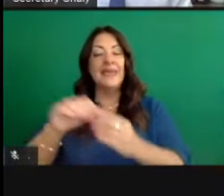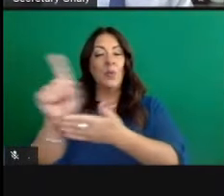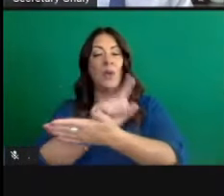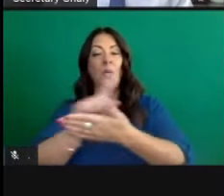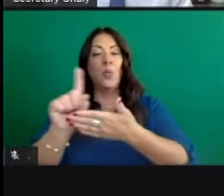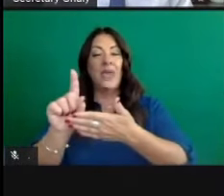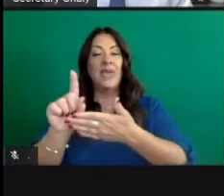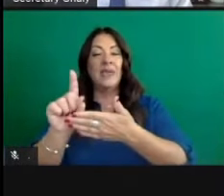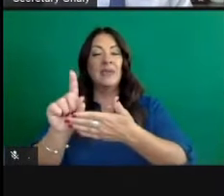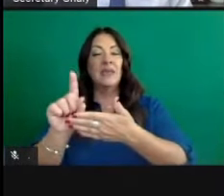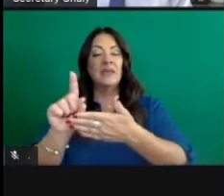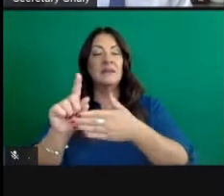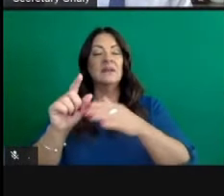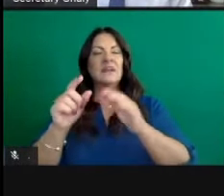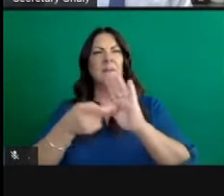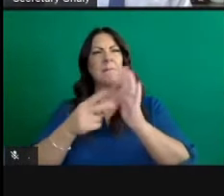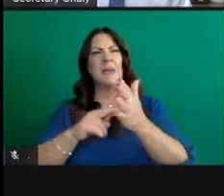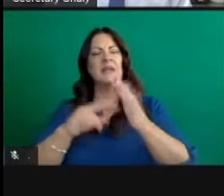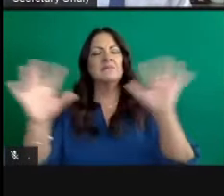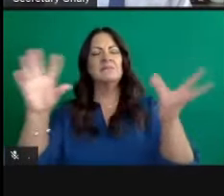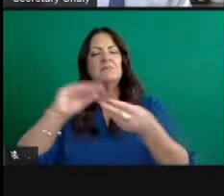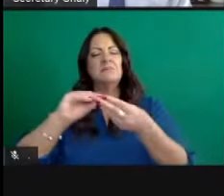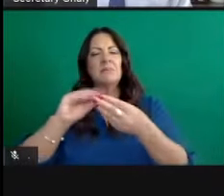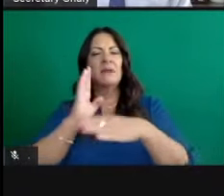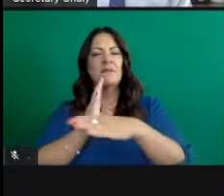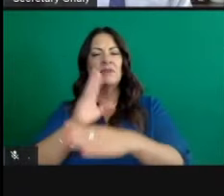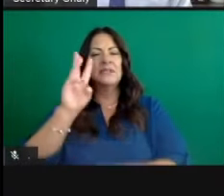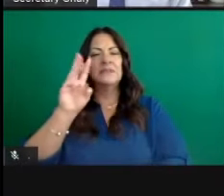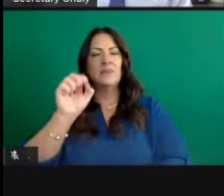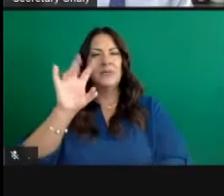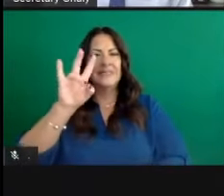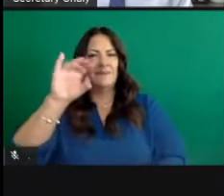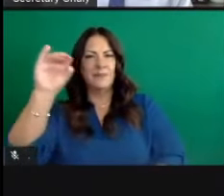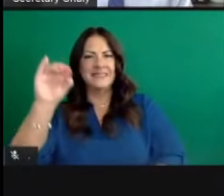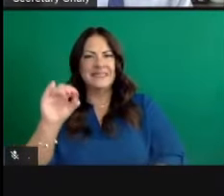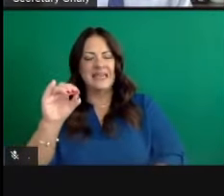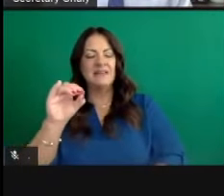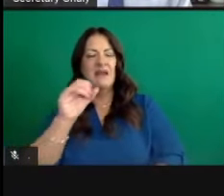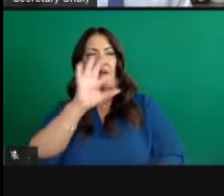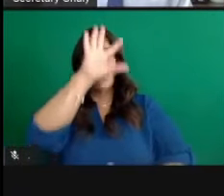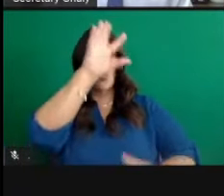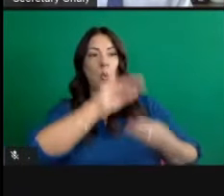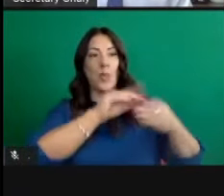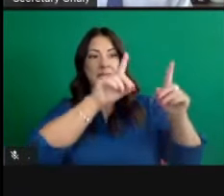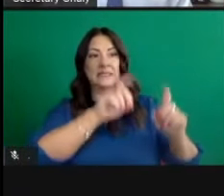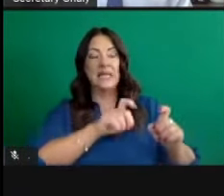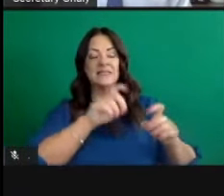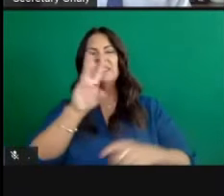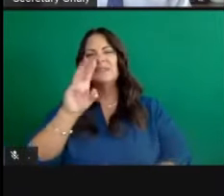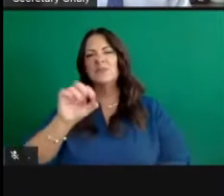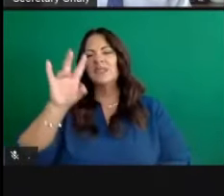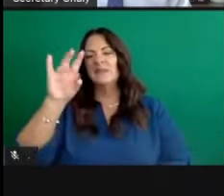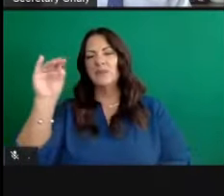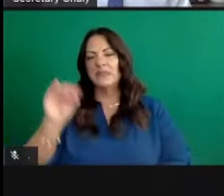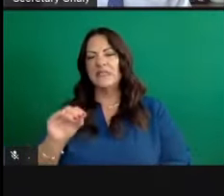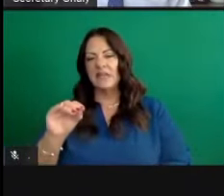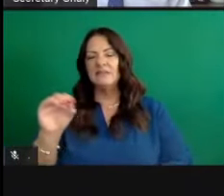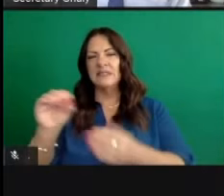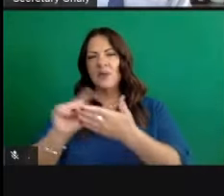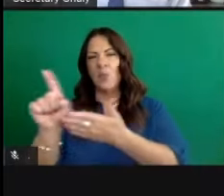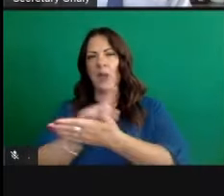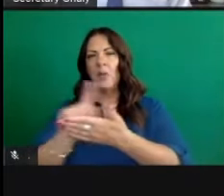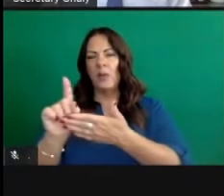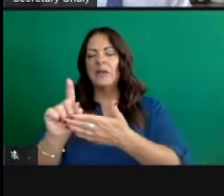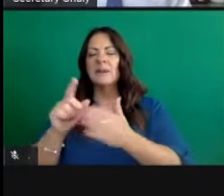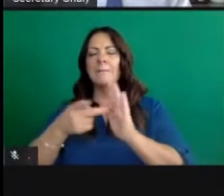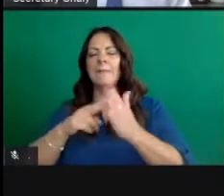to juxtapose this to what we're seeing across the rest of the nation. If we had a test positivity